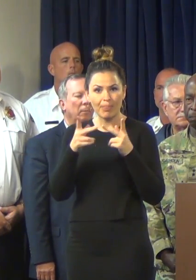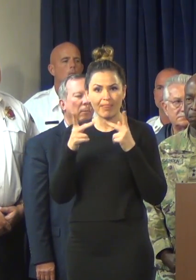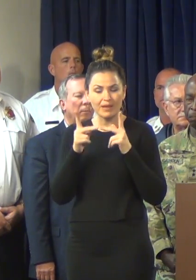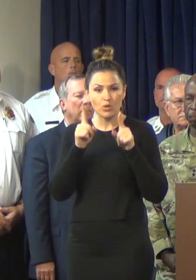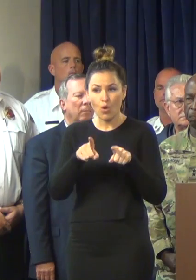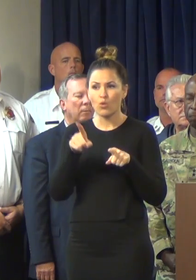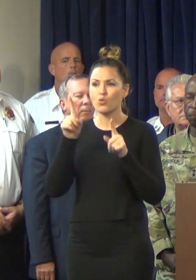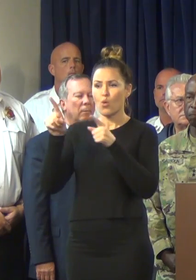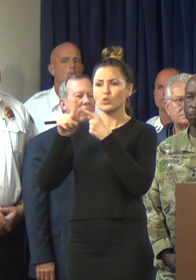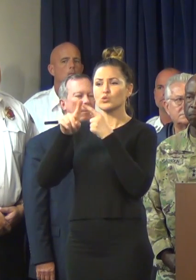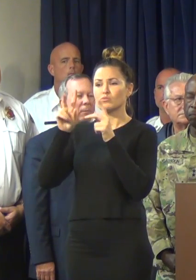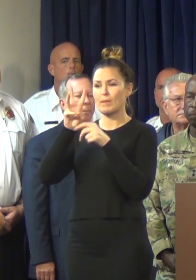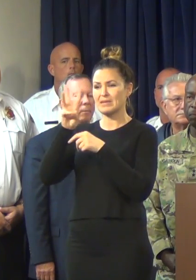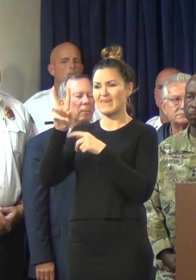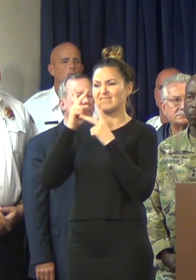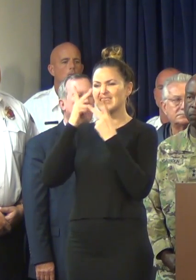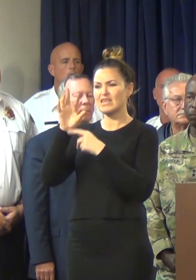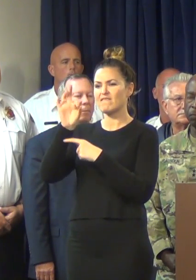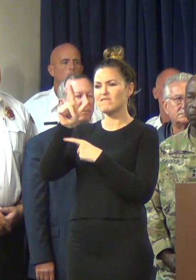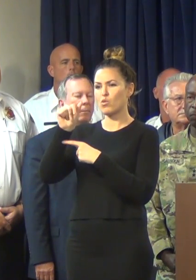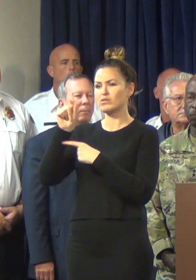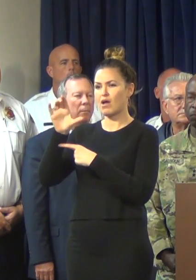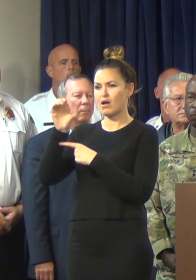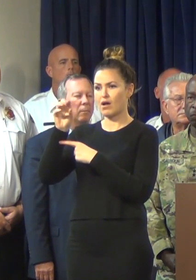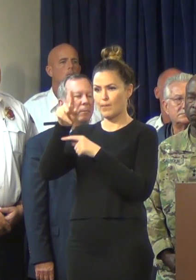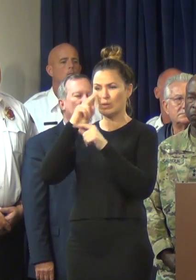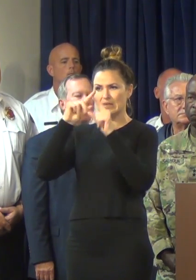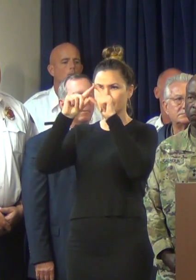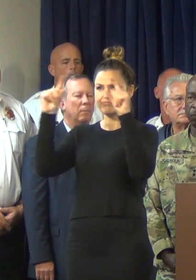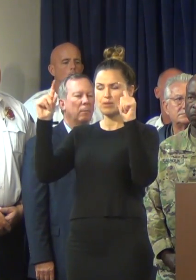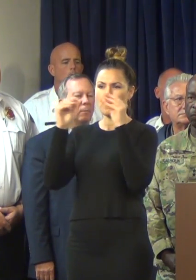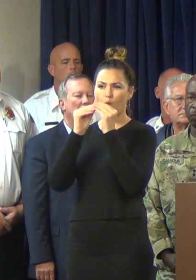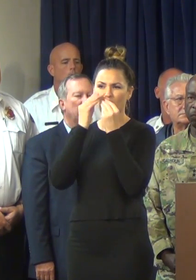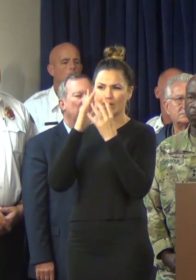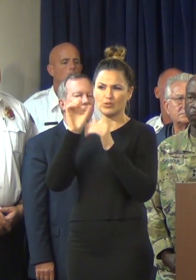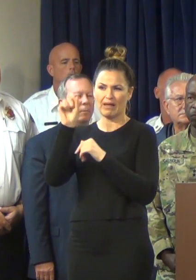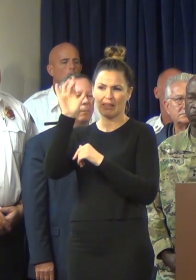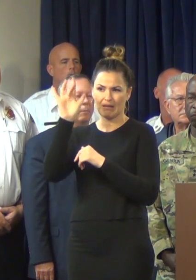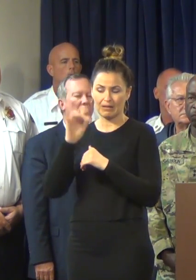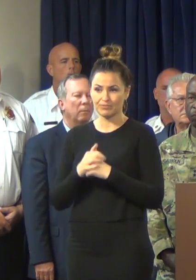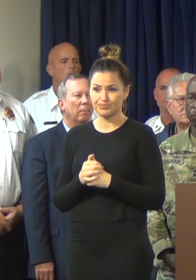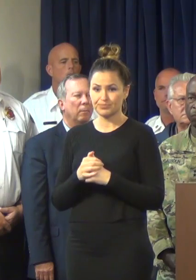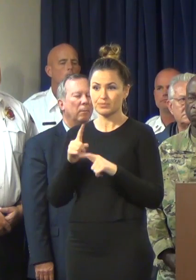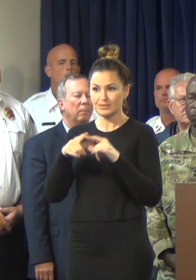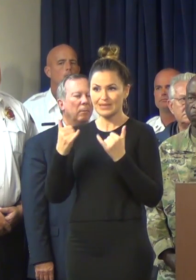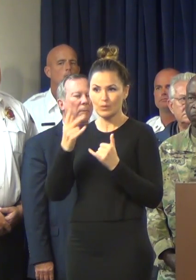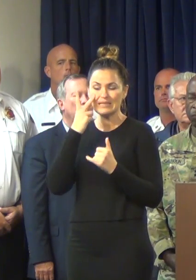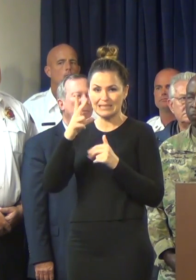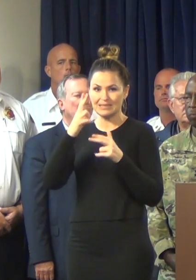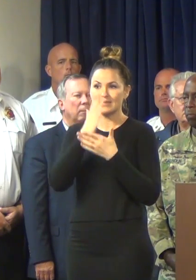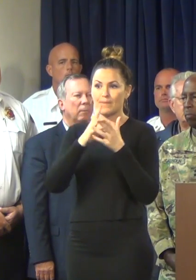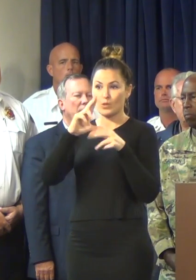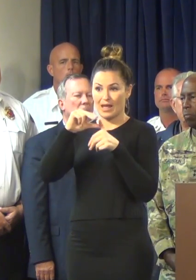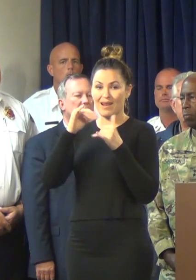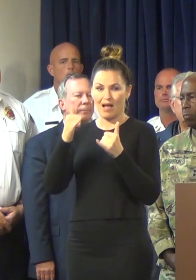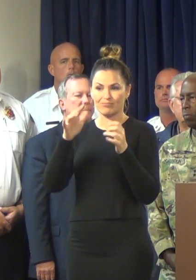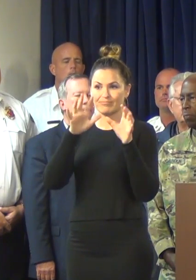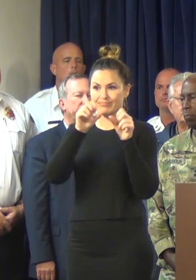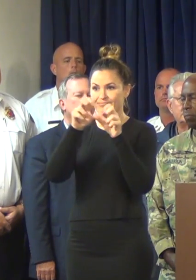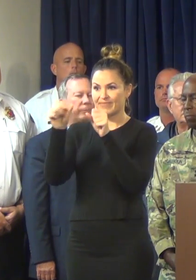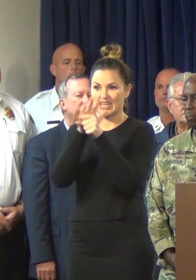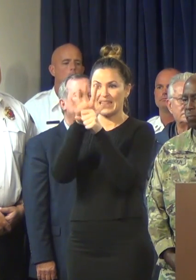to visitflorida.com. There's a banner up top with more information. But we're starting to see hotels fill up, so